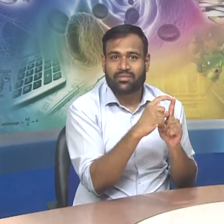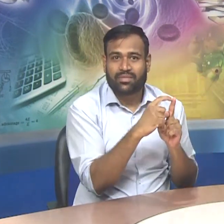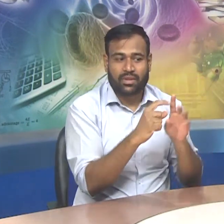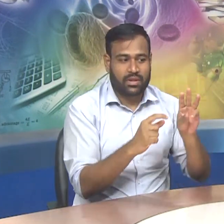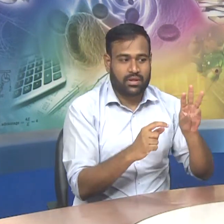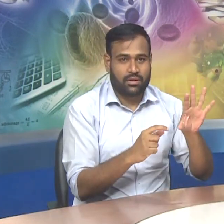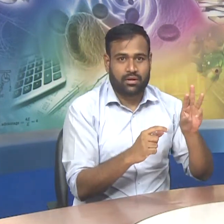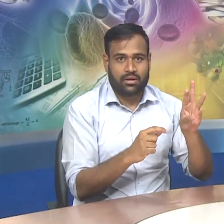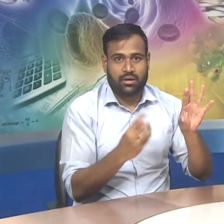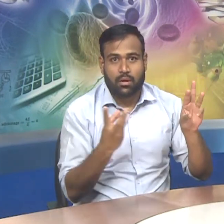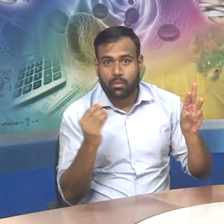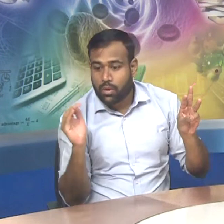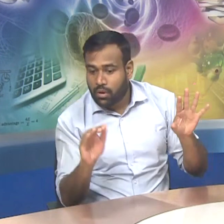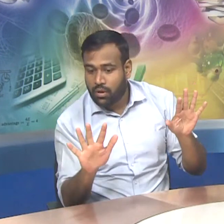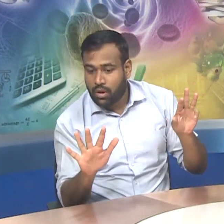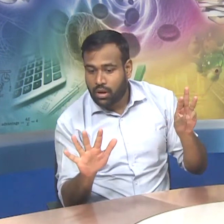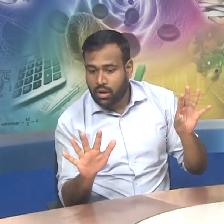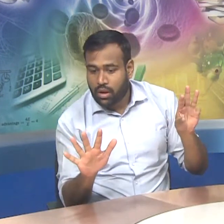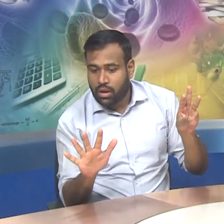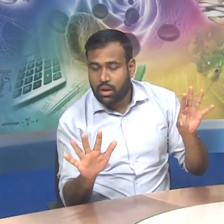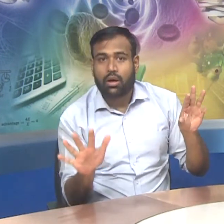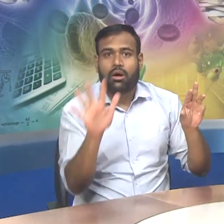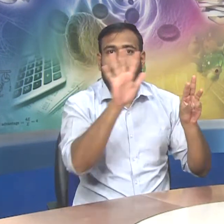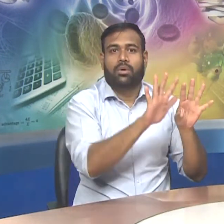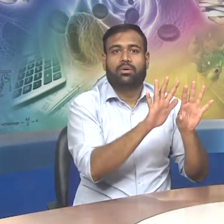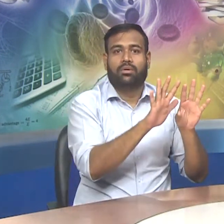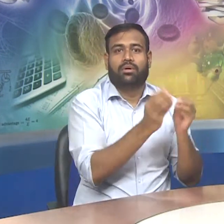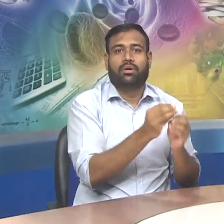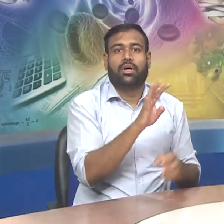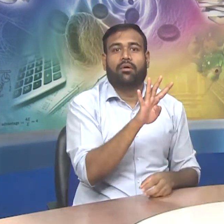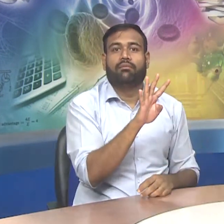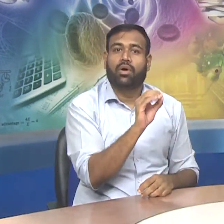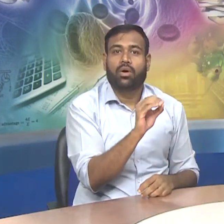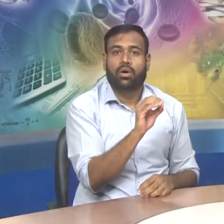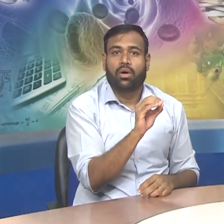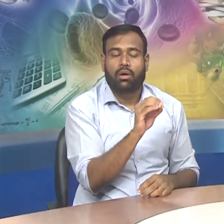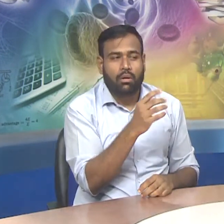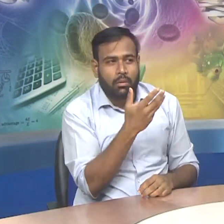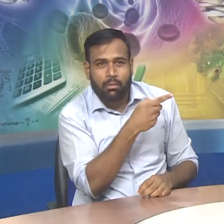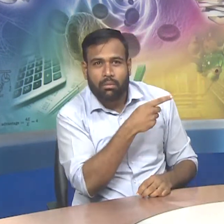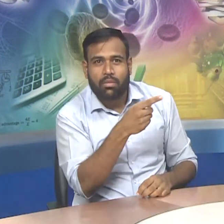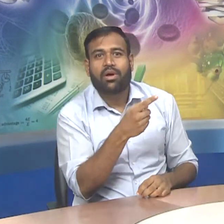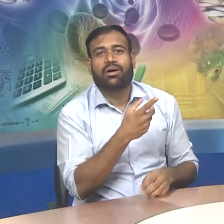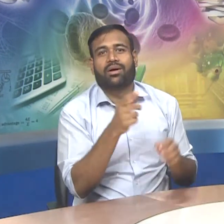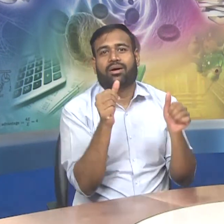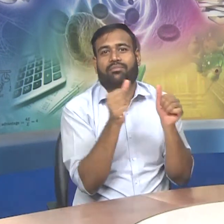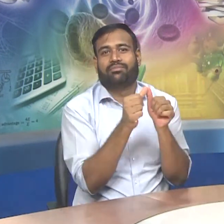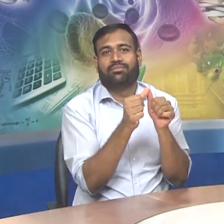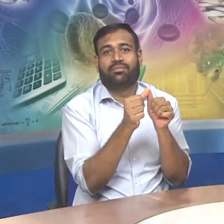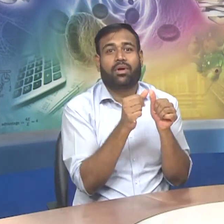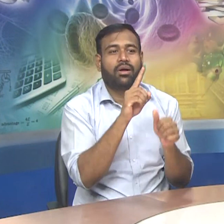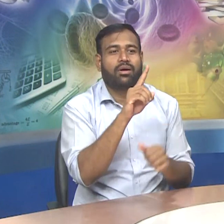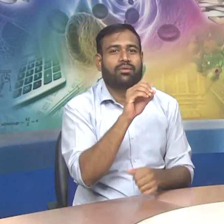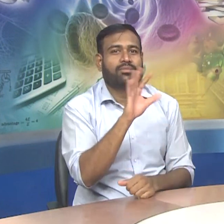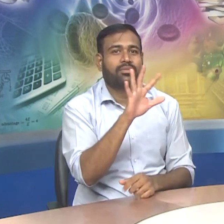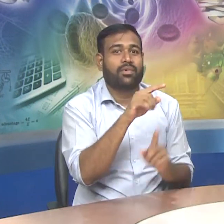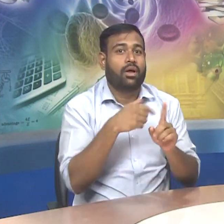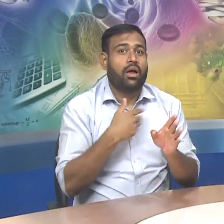10, now it becomes 55. Candidate D has now 35 plus 5, so it becomes 40.